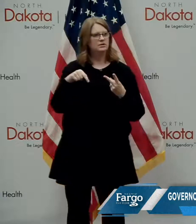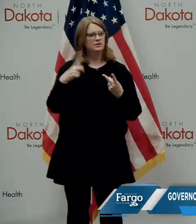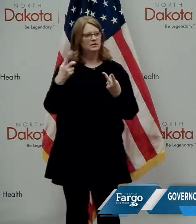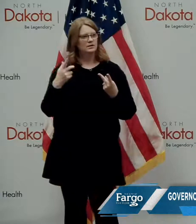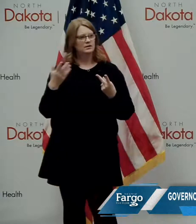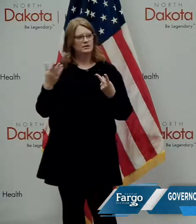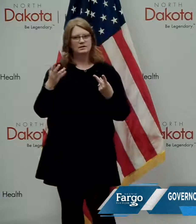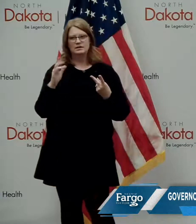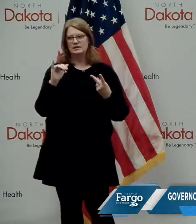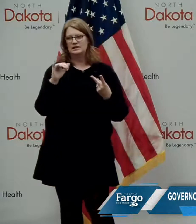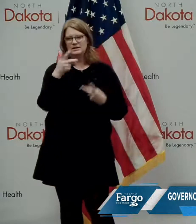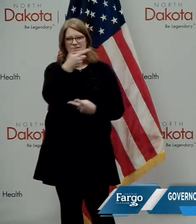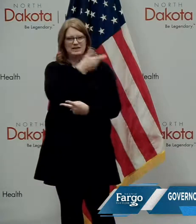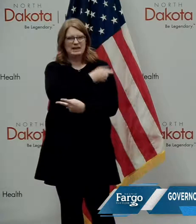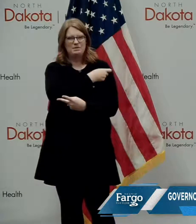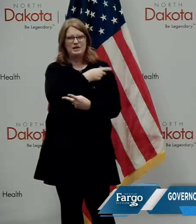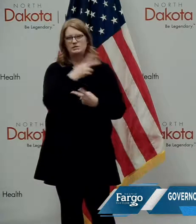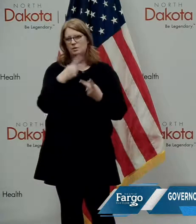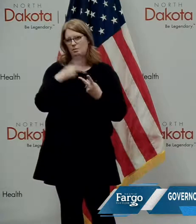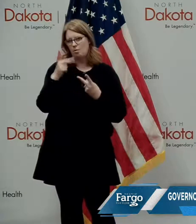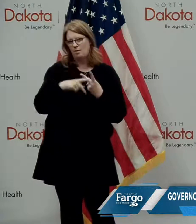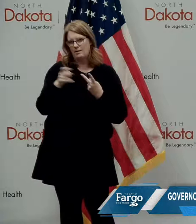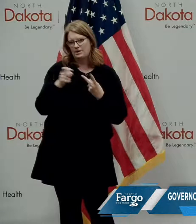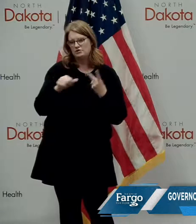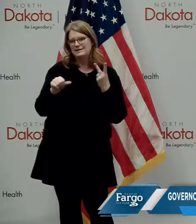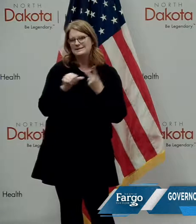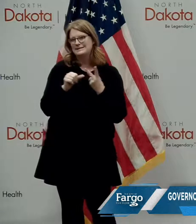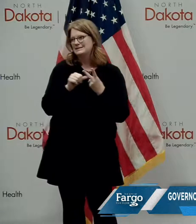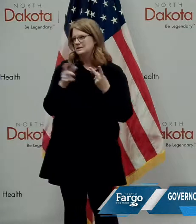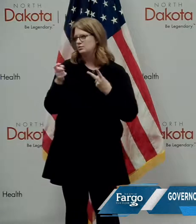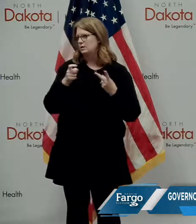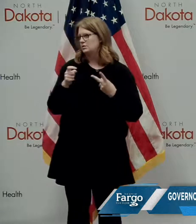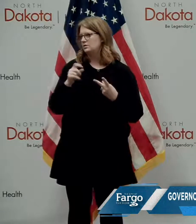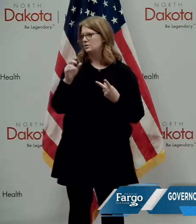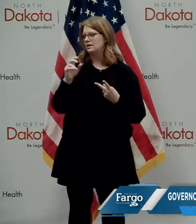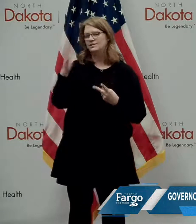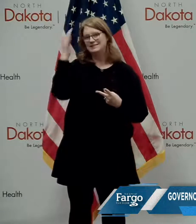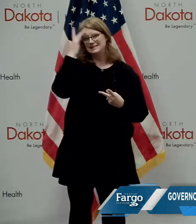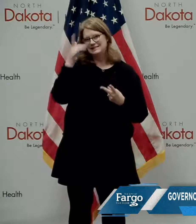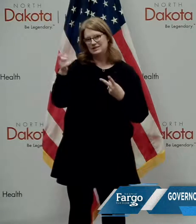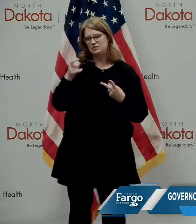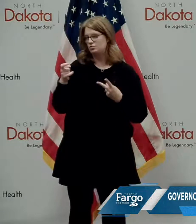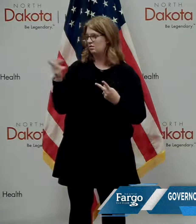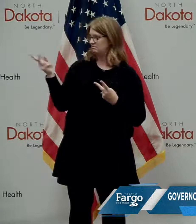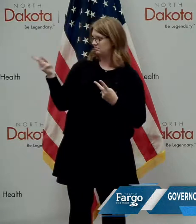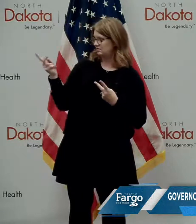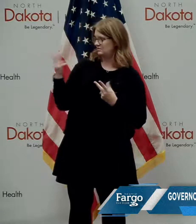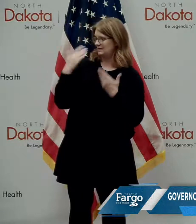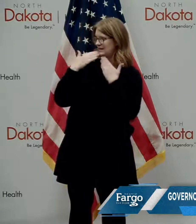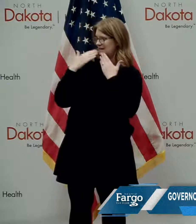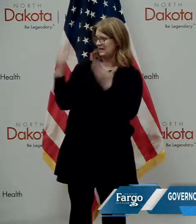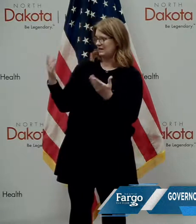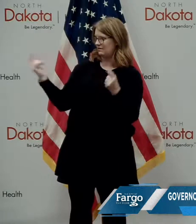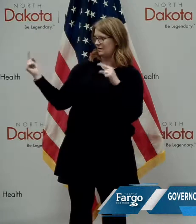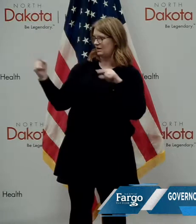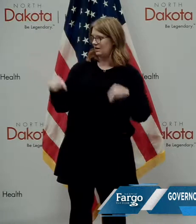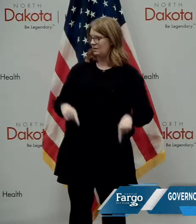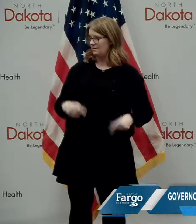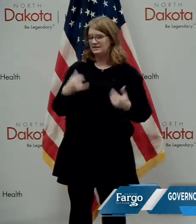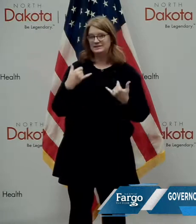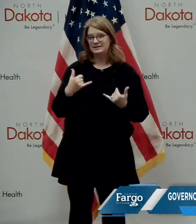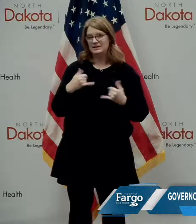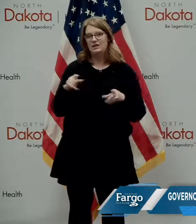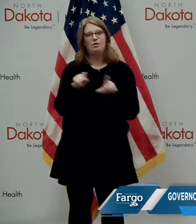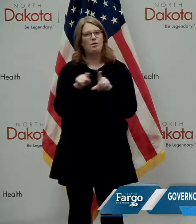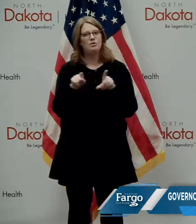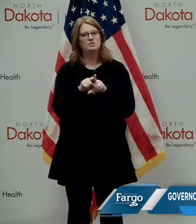Immunization Program Manager, and she's the Assistant Director of Disease Control. But thanks to Kirby and Molly, not only for being here today, but for